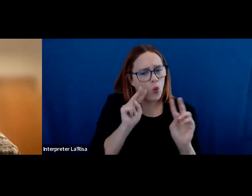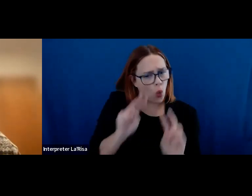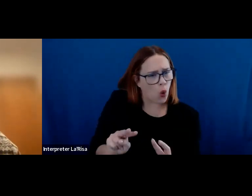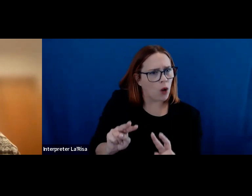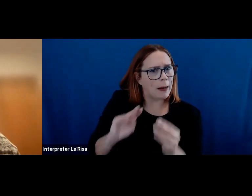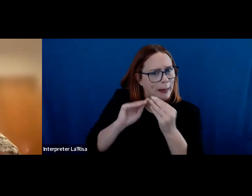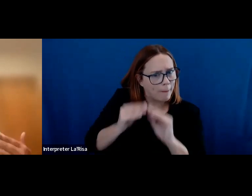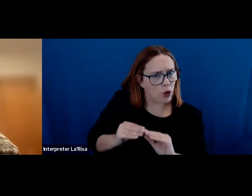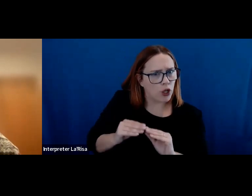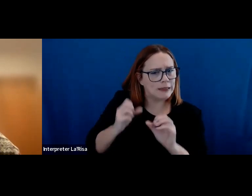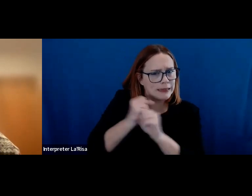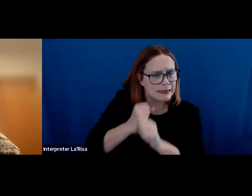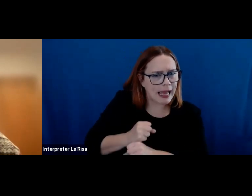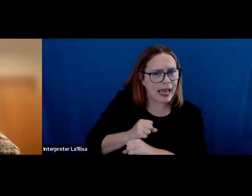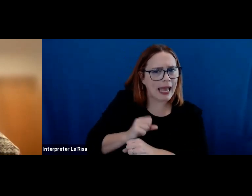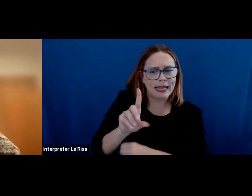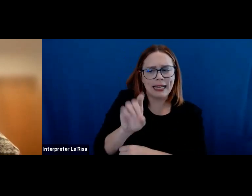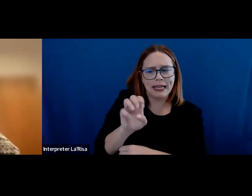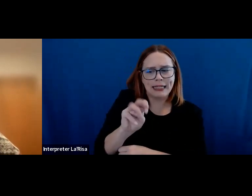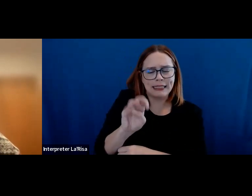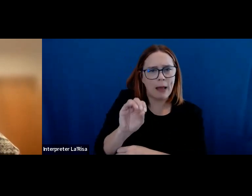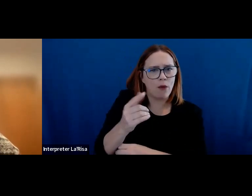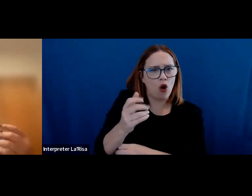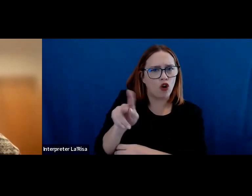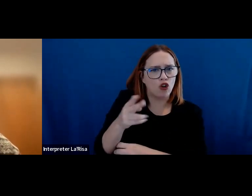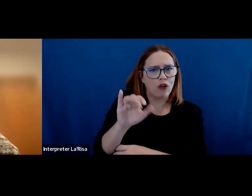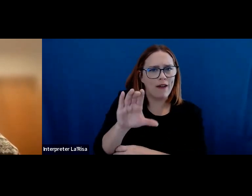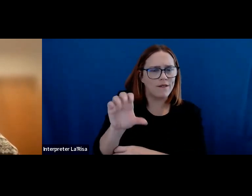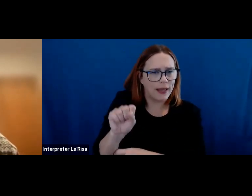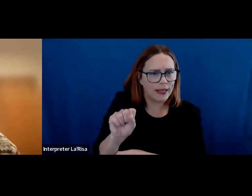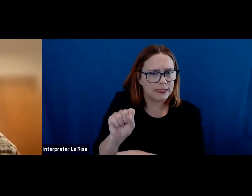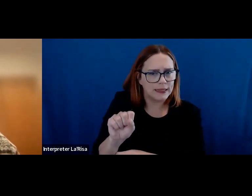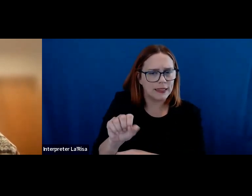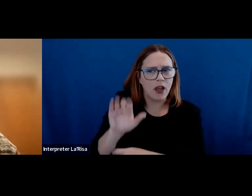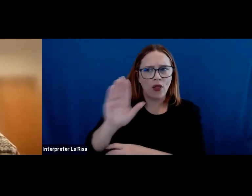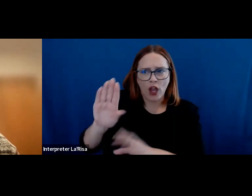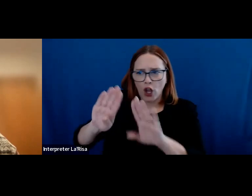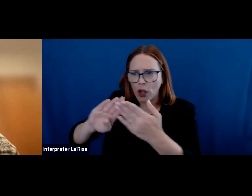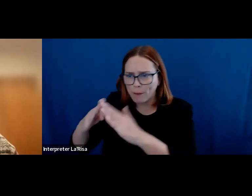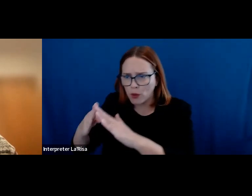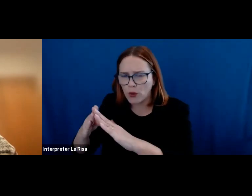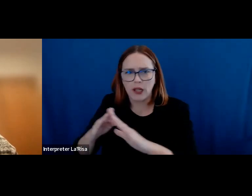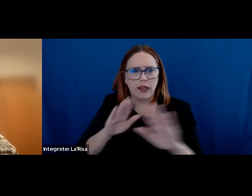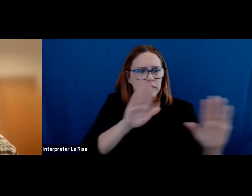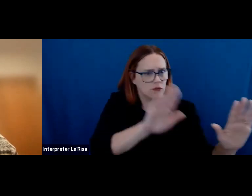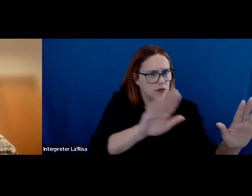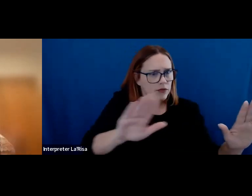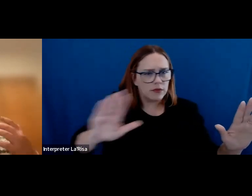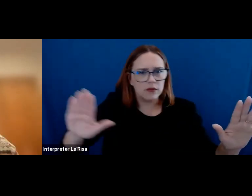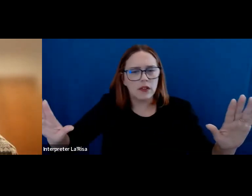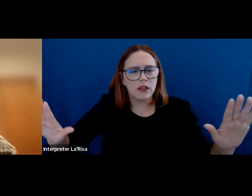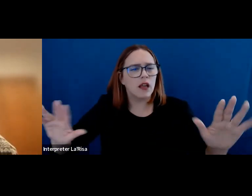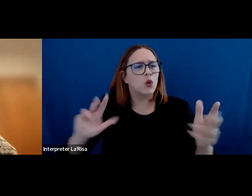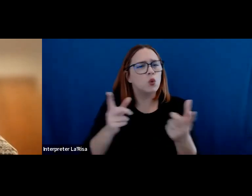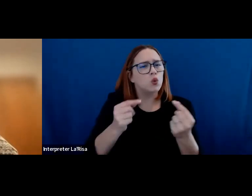demographic? What are we doing for outreach to these communities? And first, start building those relationships with